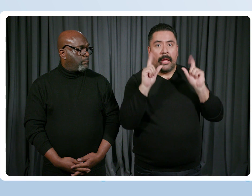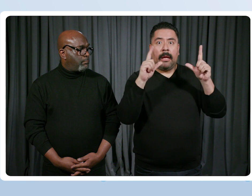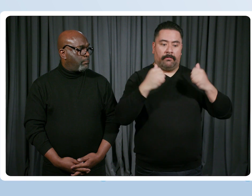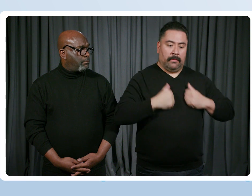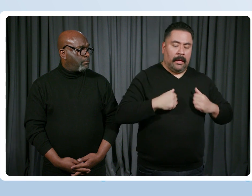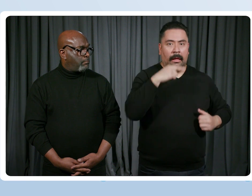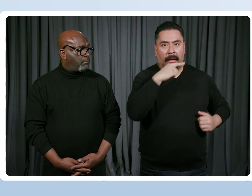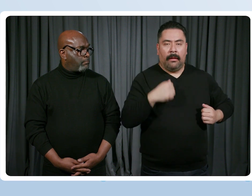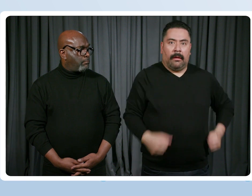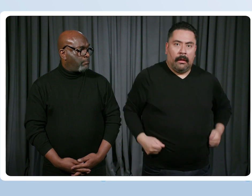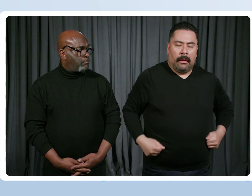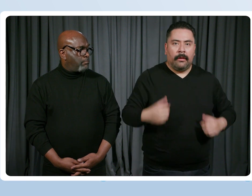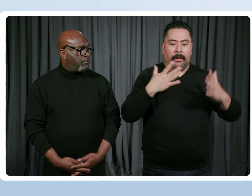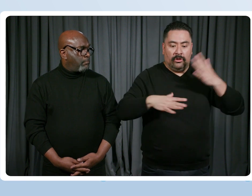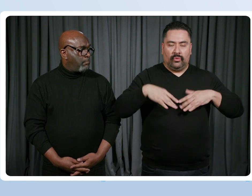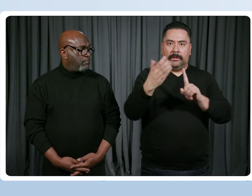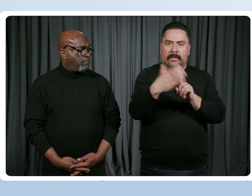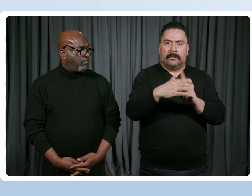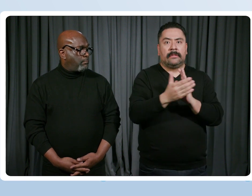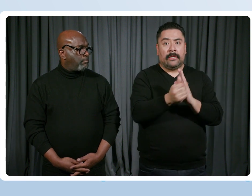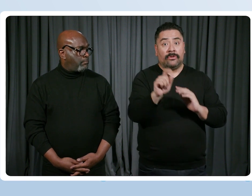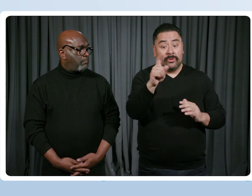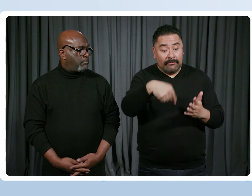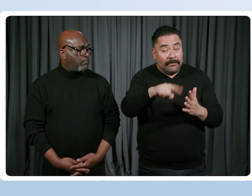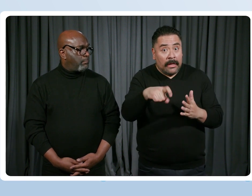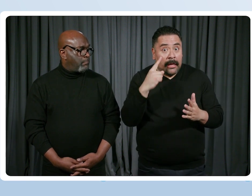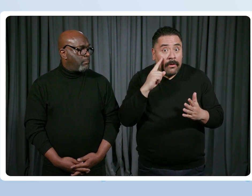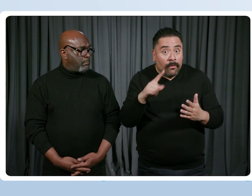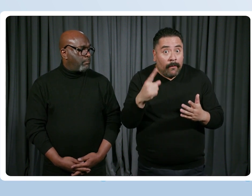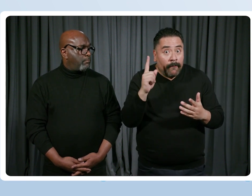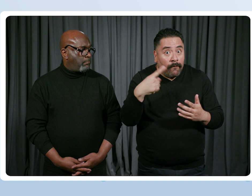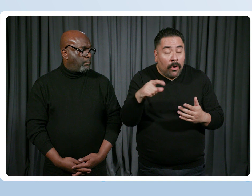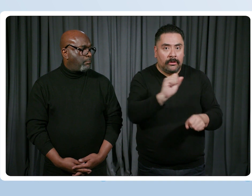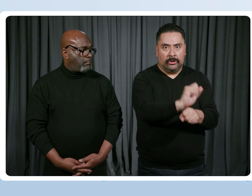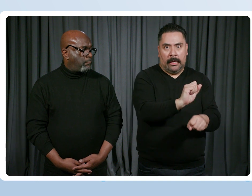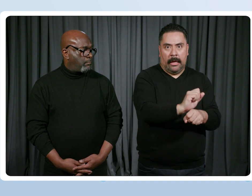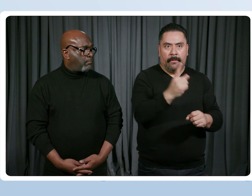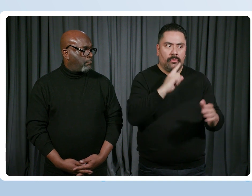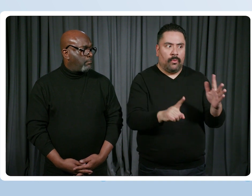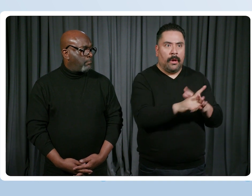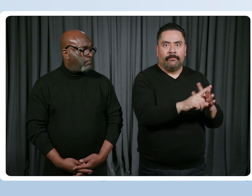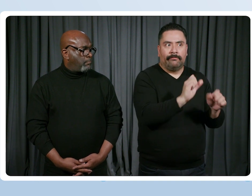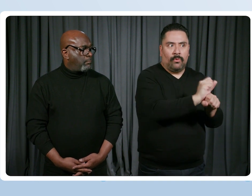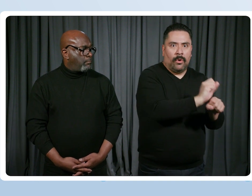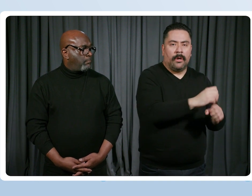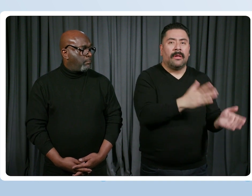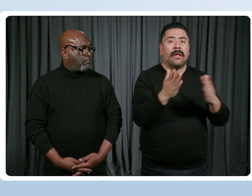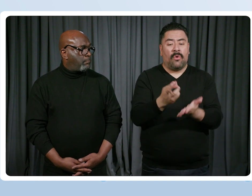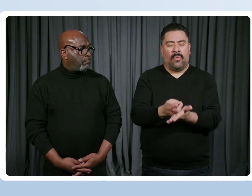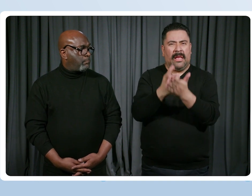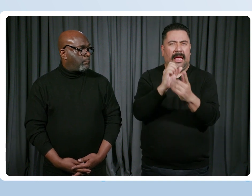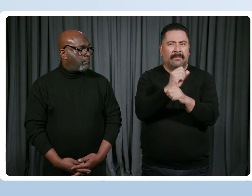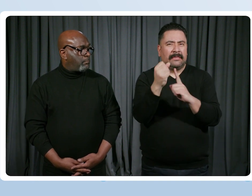hygiene, be able to get dressed, which are skills that are needed in order to have a job and be able to go into work. And then in rehab settings, they're going to be focused